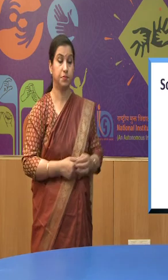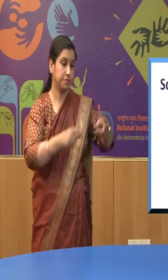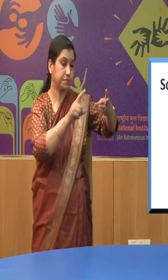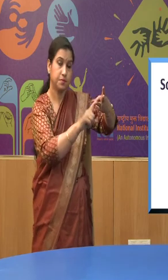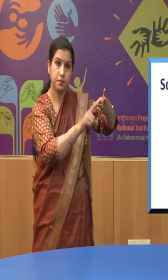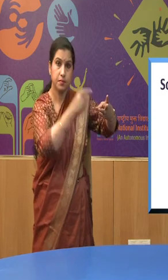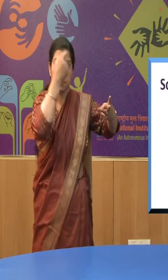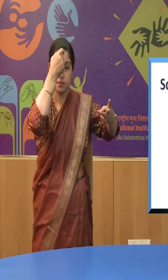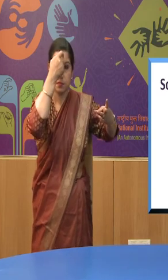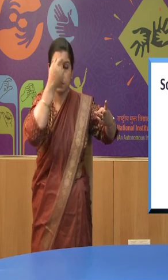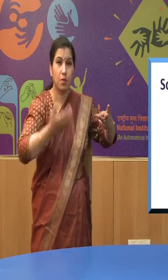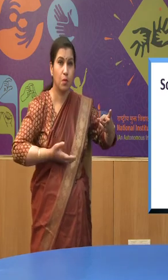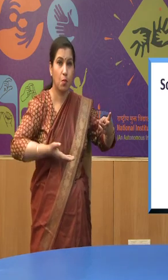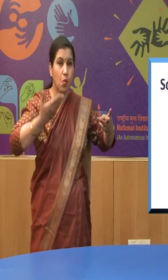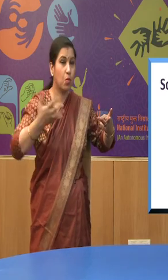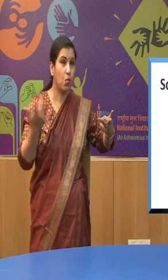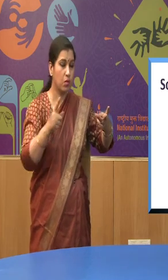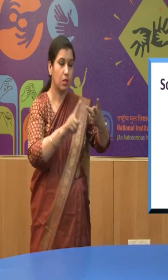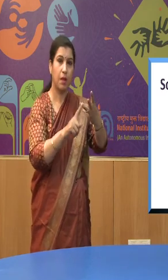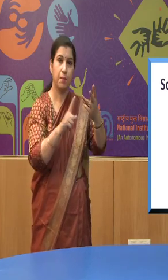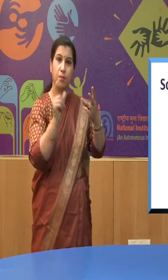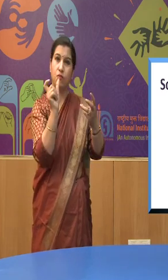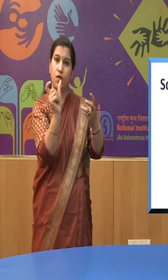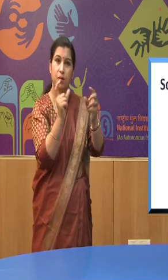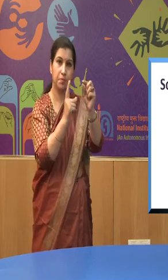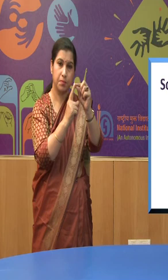The third social evil was polygamy.